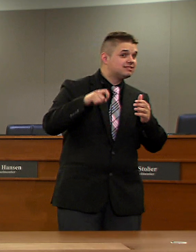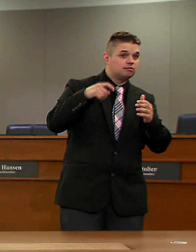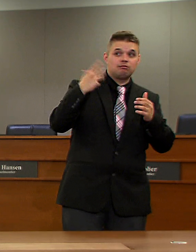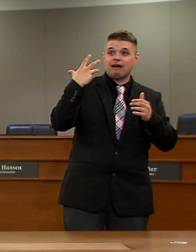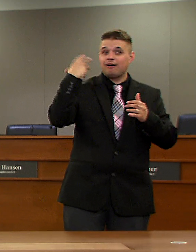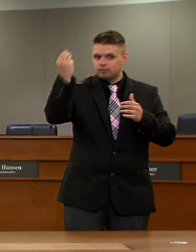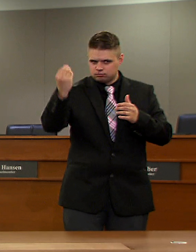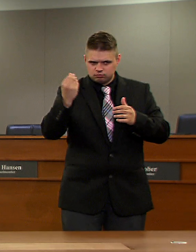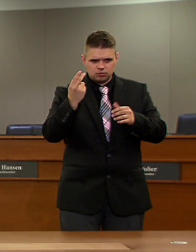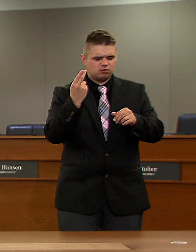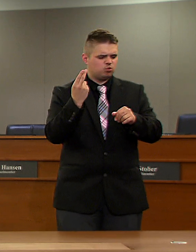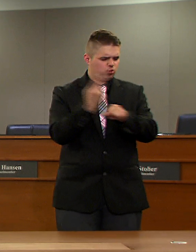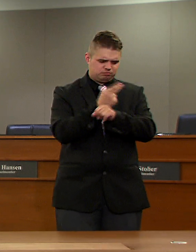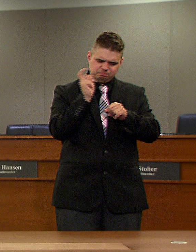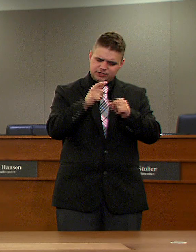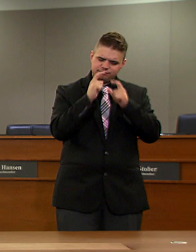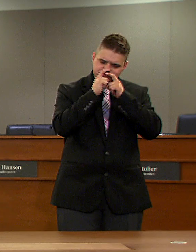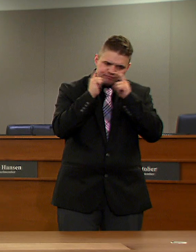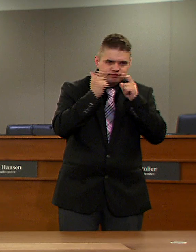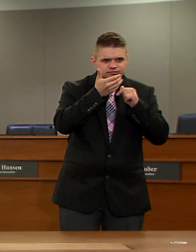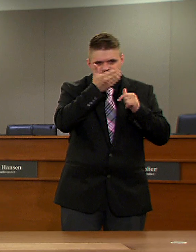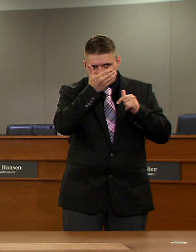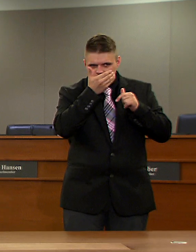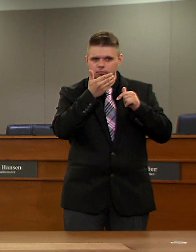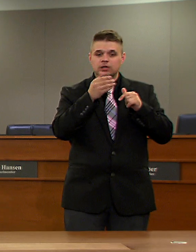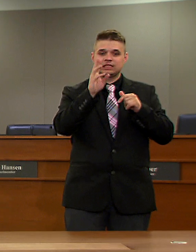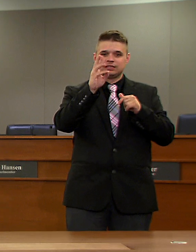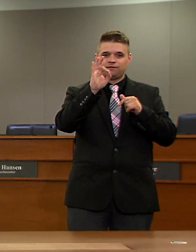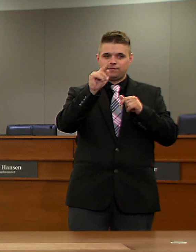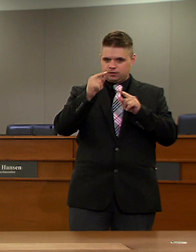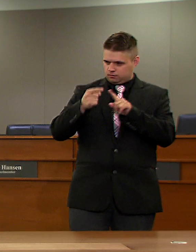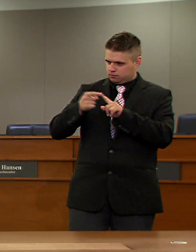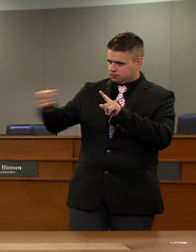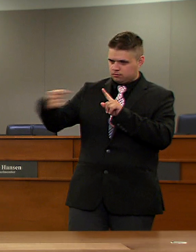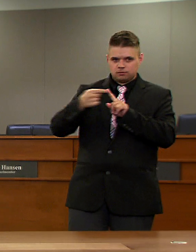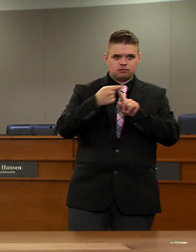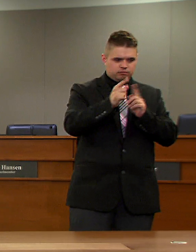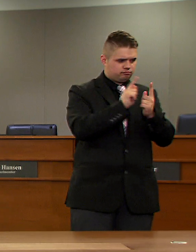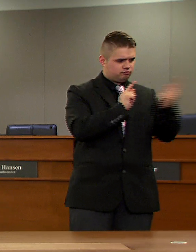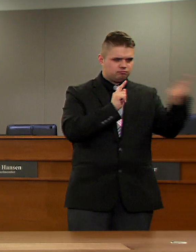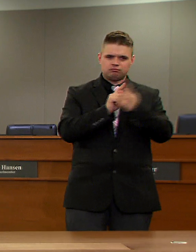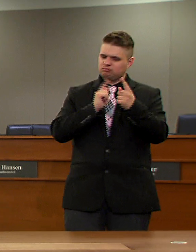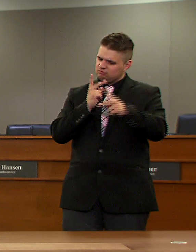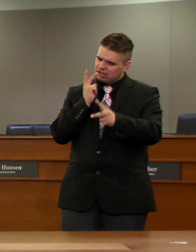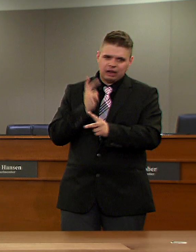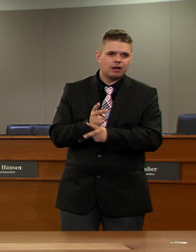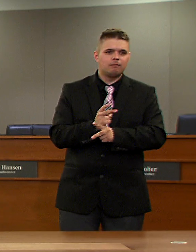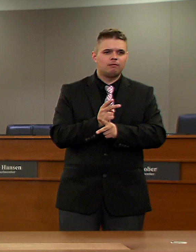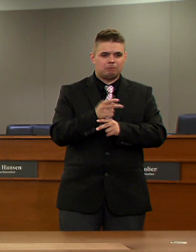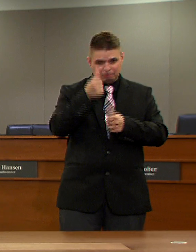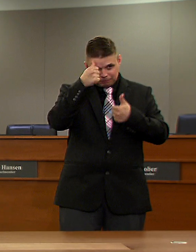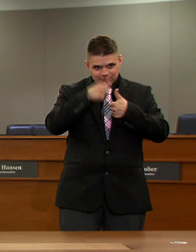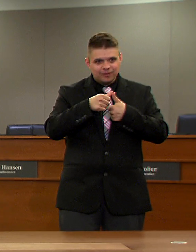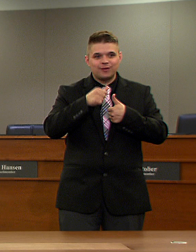wear a face covering and stay at least 6 feet away from others. Remember,